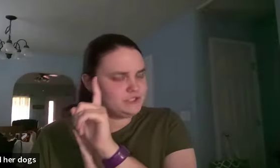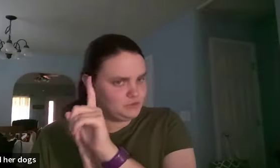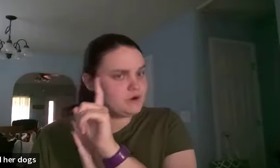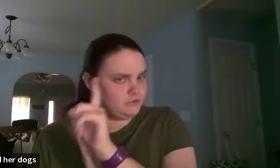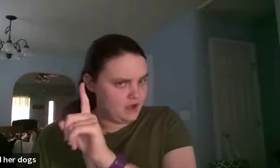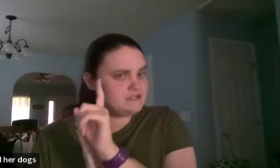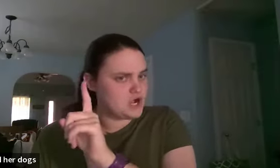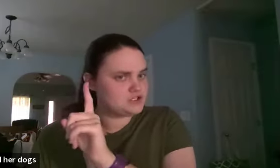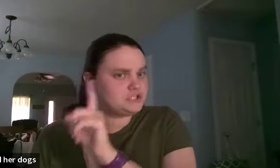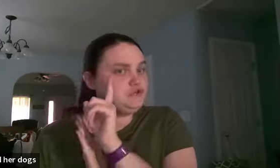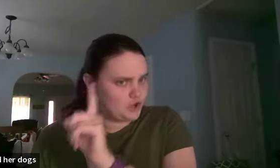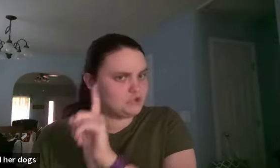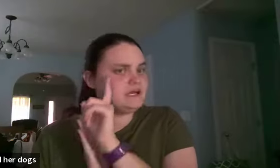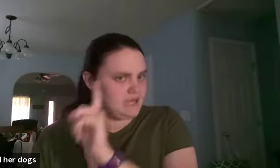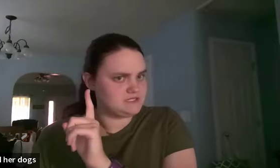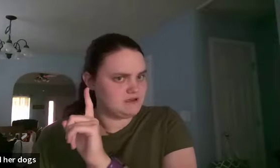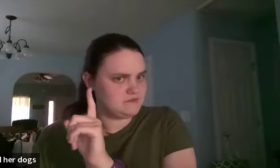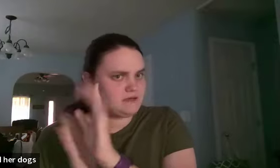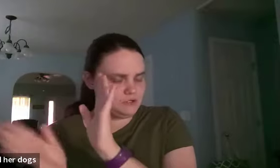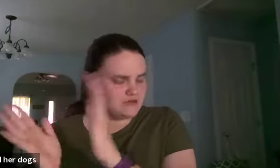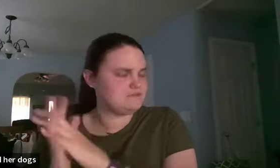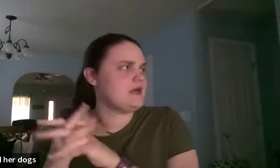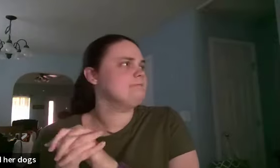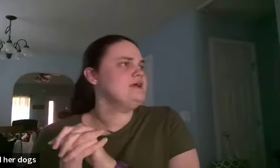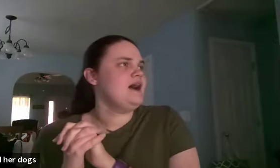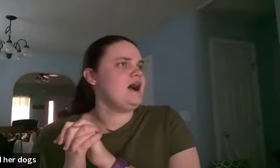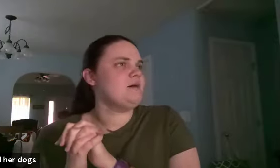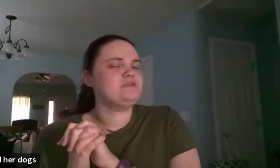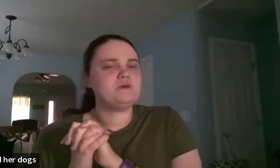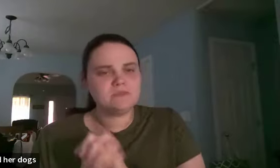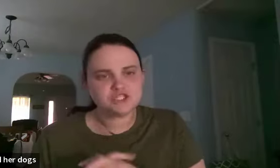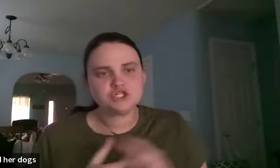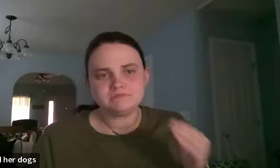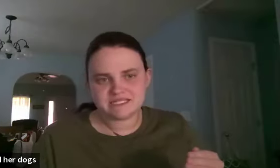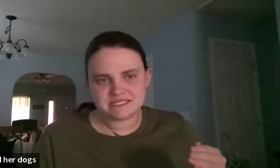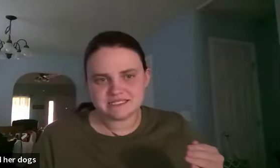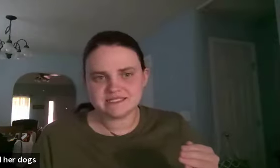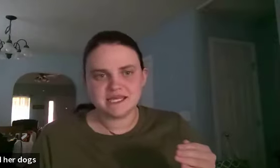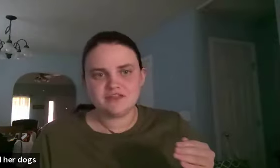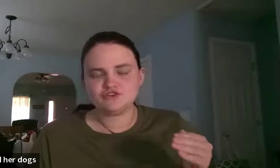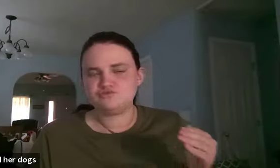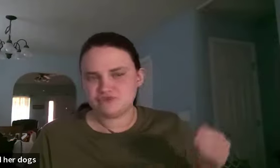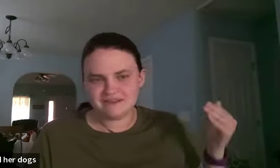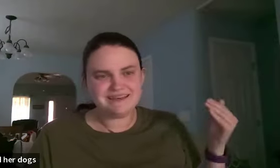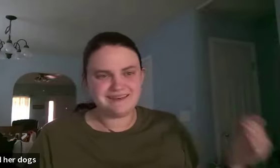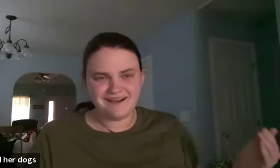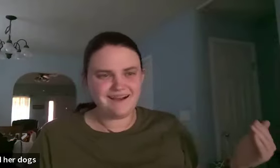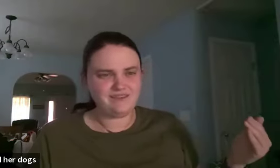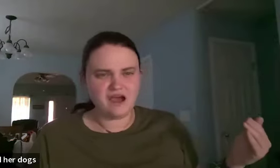when you got a doctorate, you've earned a name sign for that or sign for that. But the Mr., Mrs., there's really not a lot